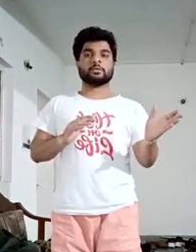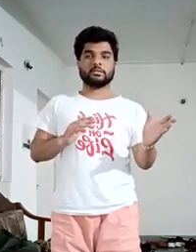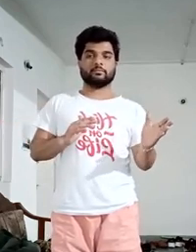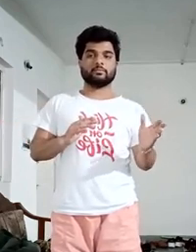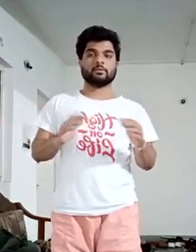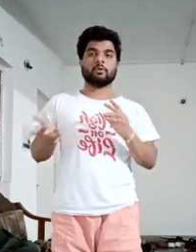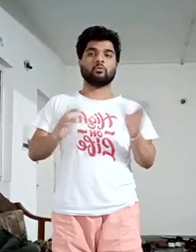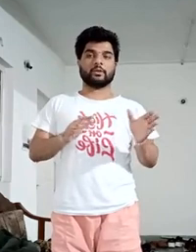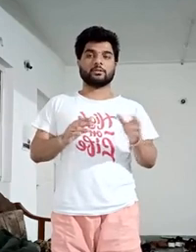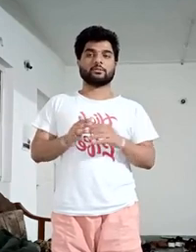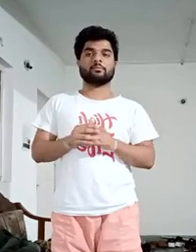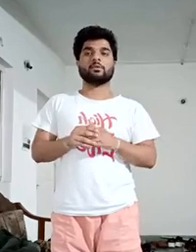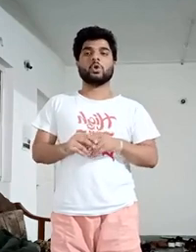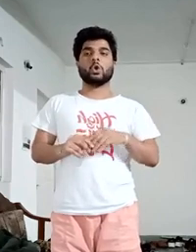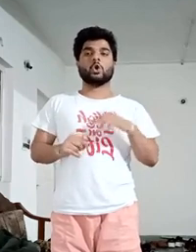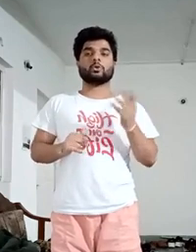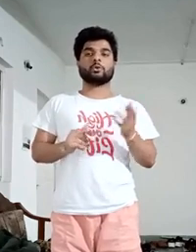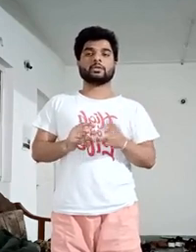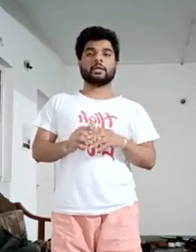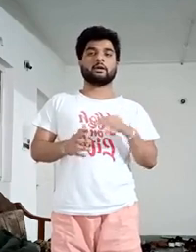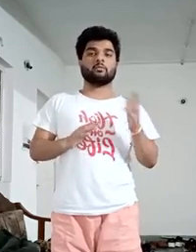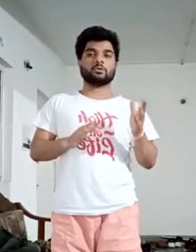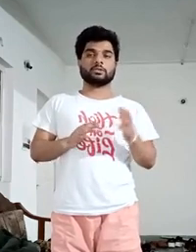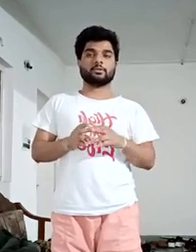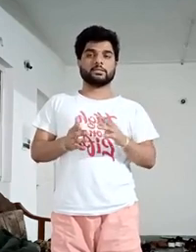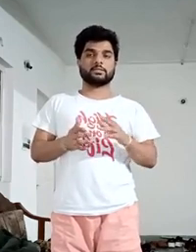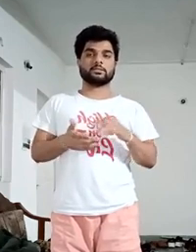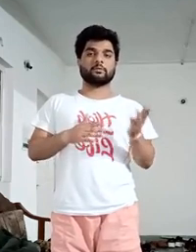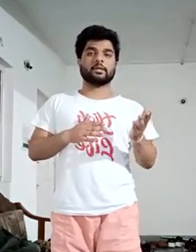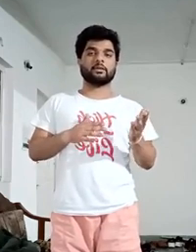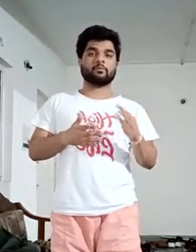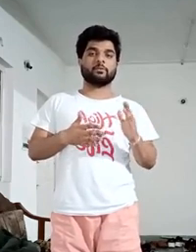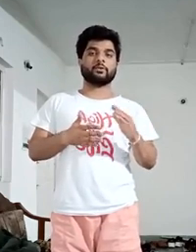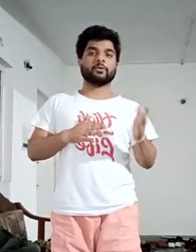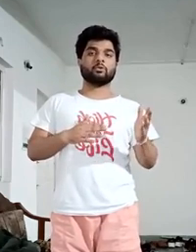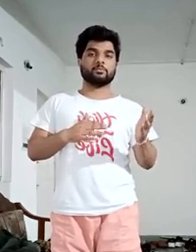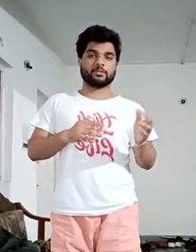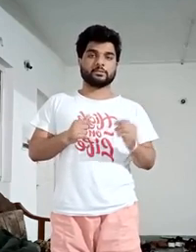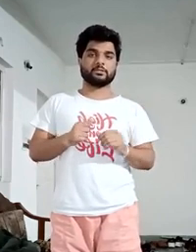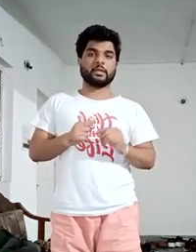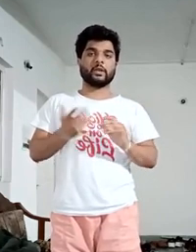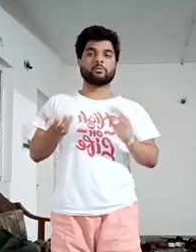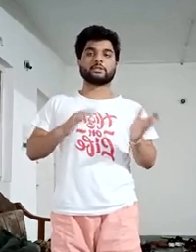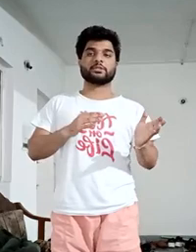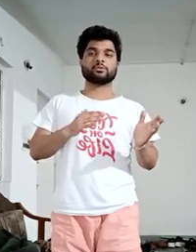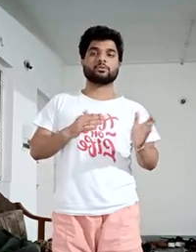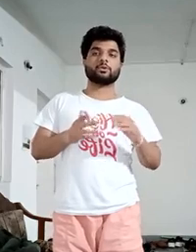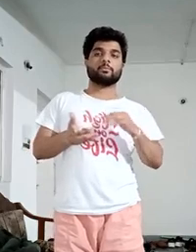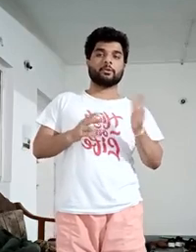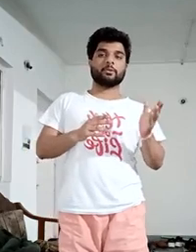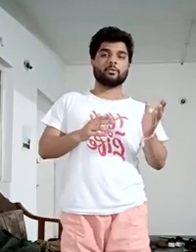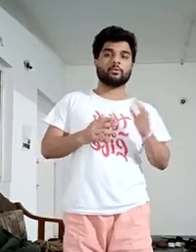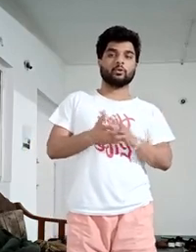J2SE 5.5, autoboxing and unboxing features converting primitive into objects and object into primitive